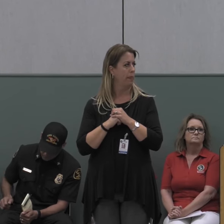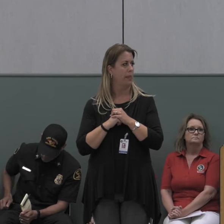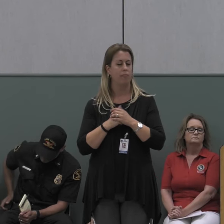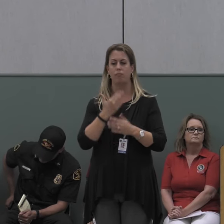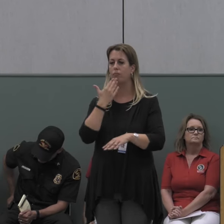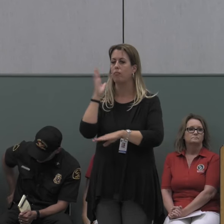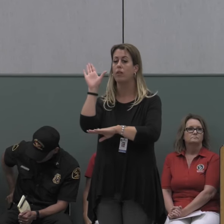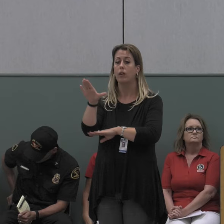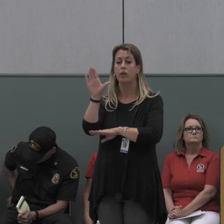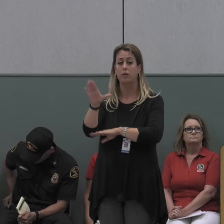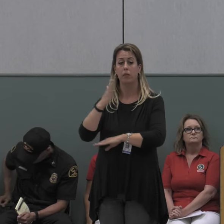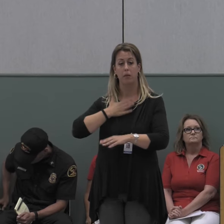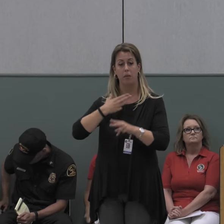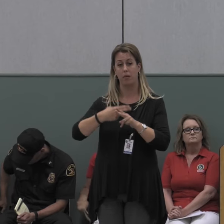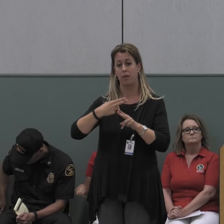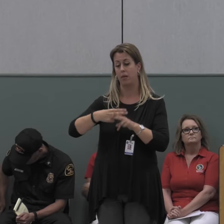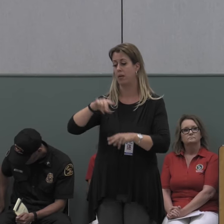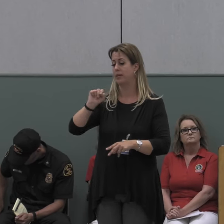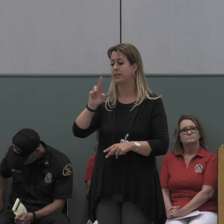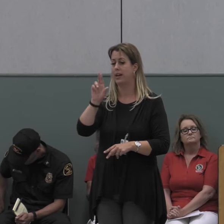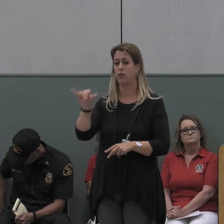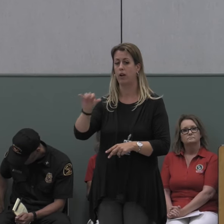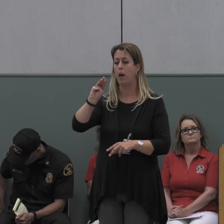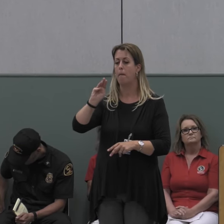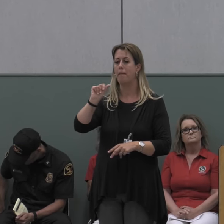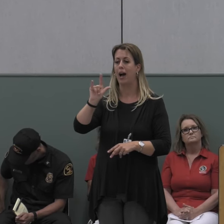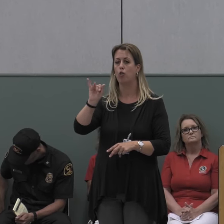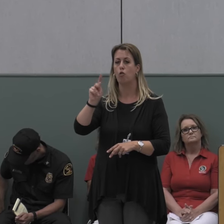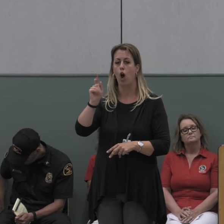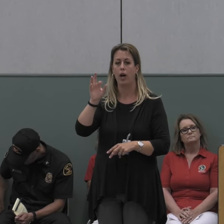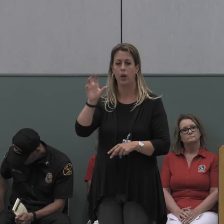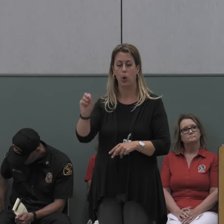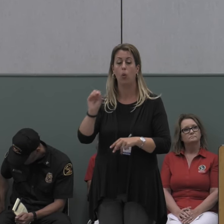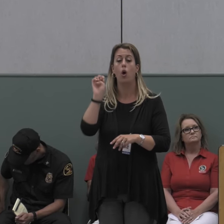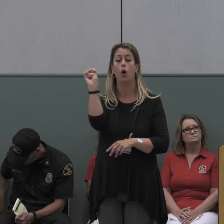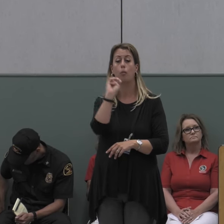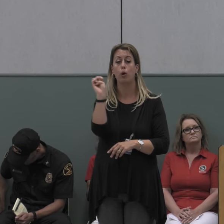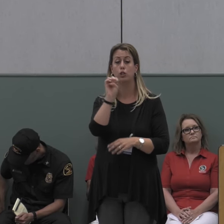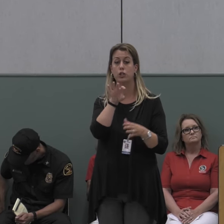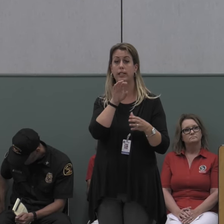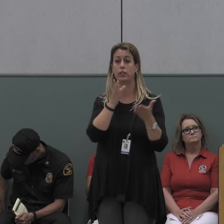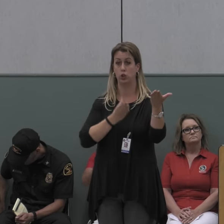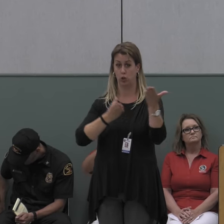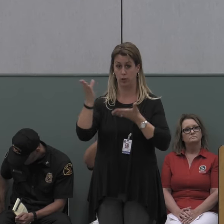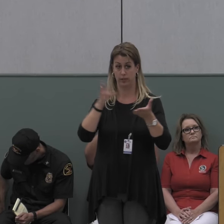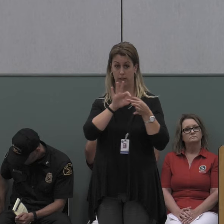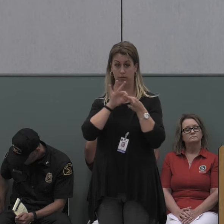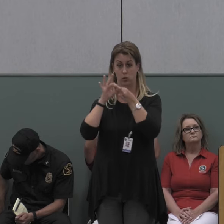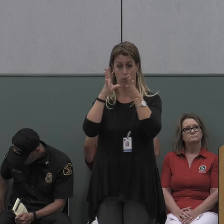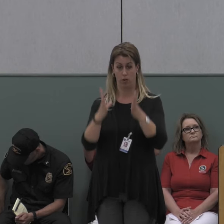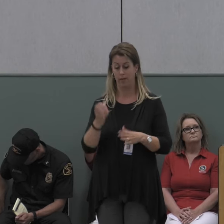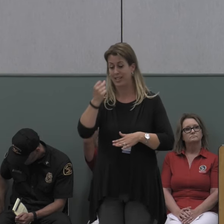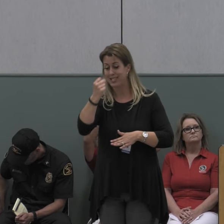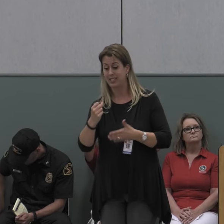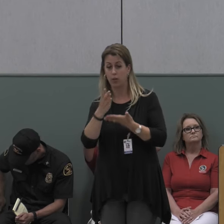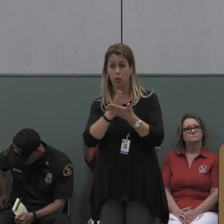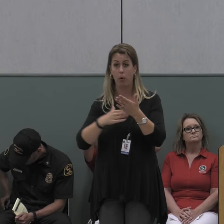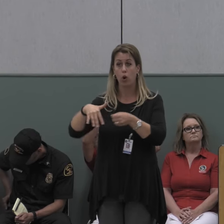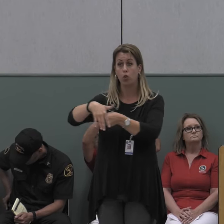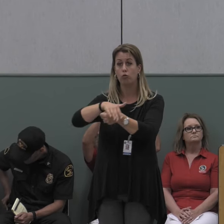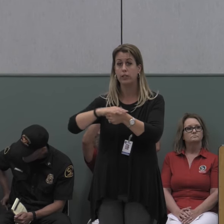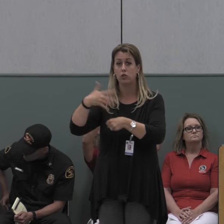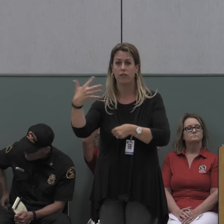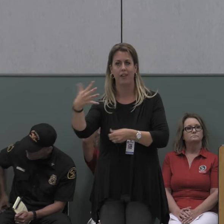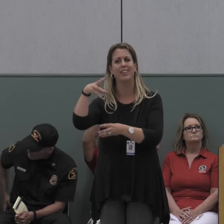Good afternoon. My name is Terry Mercado. I am the Emergency Services Coordinator for southern part of Region 5, which